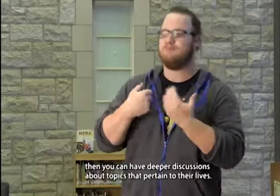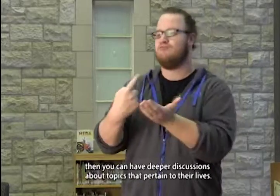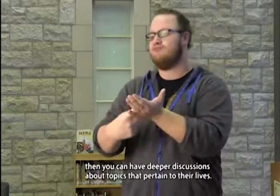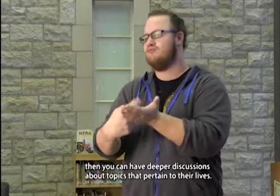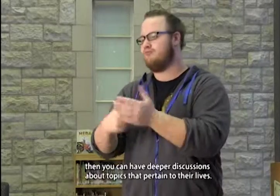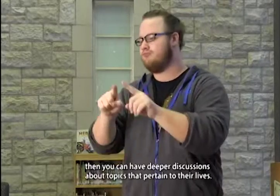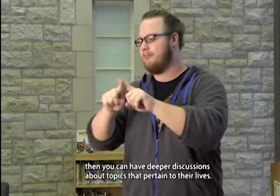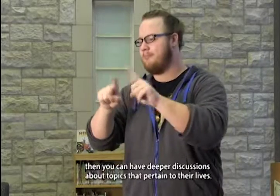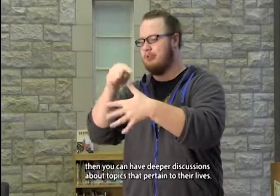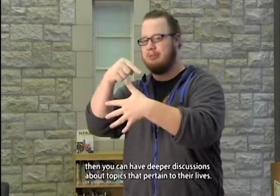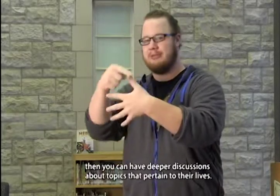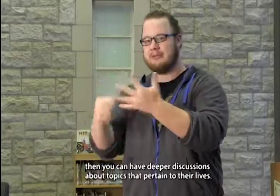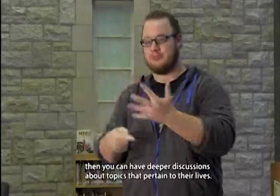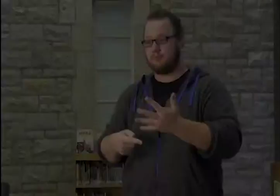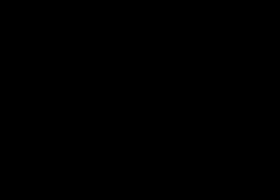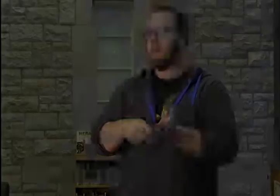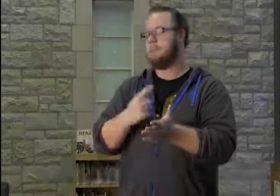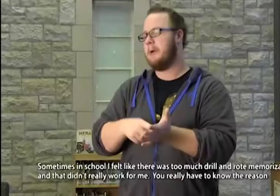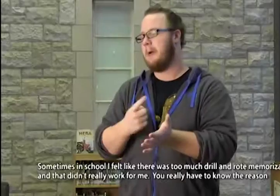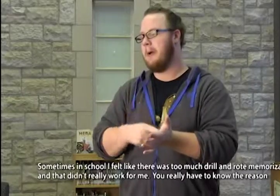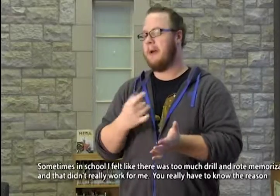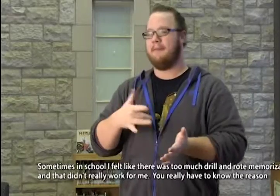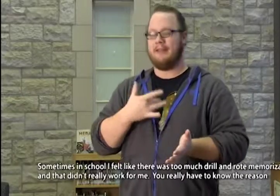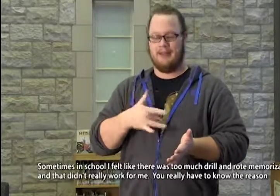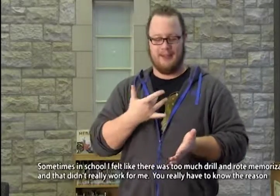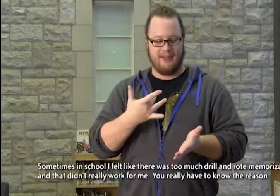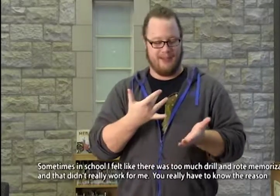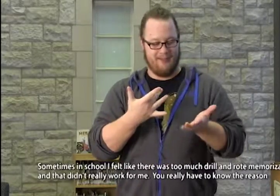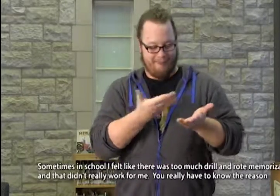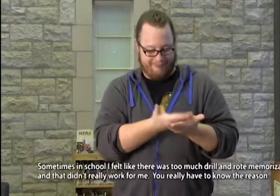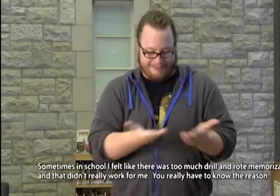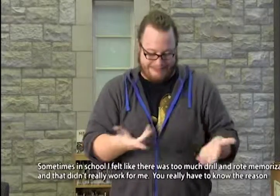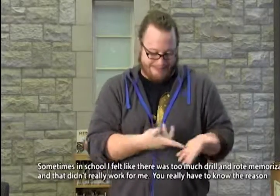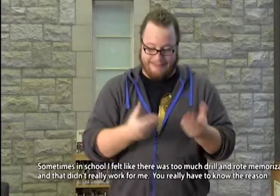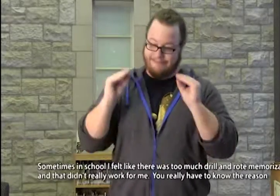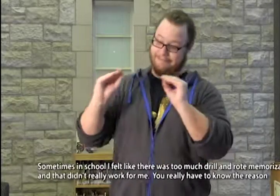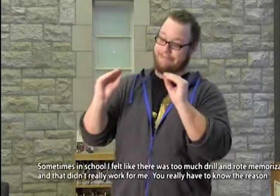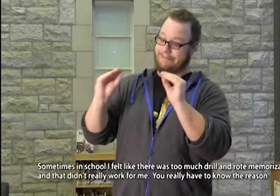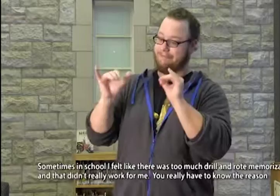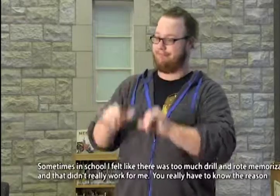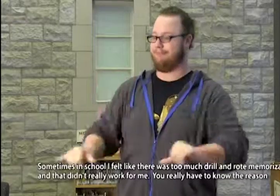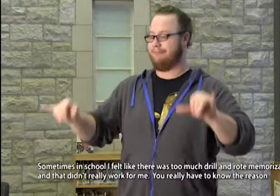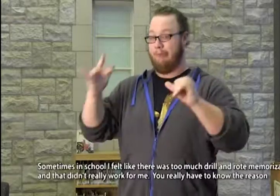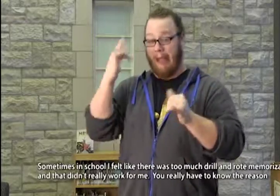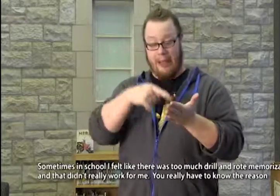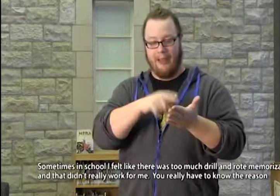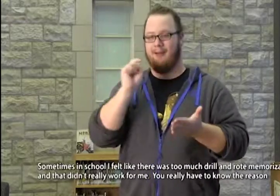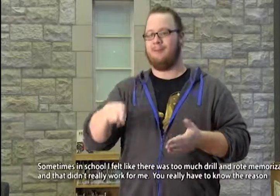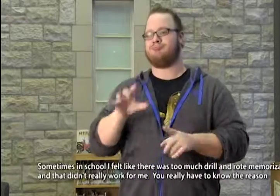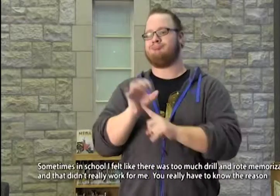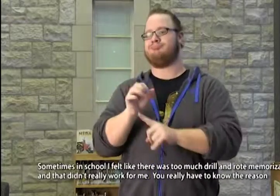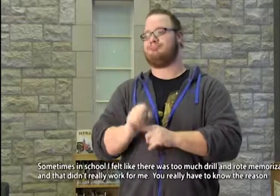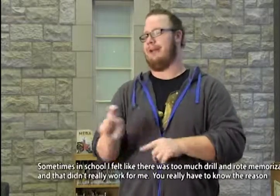about topics that pertain to their lives. Sometimes in school, I felt like there was too much drill and rote memorization, and that didn't really work for